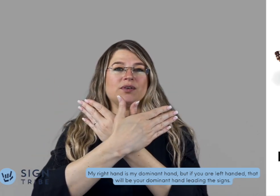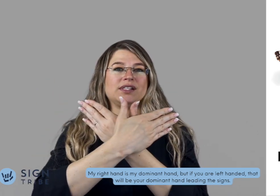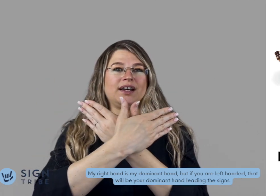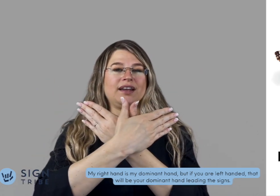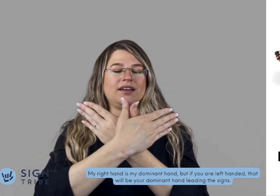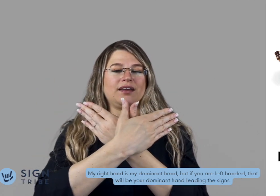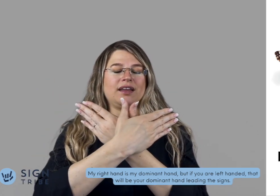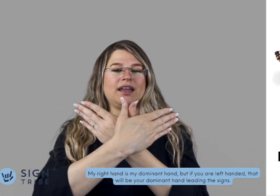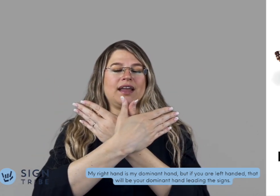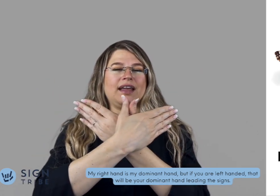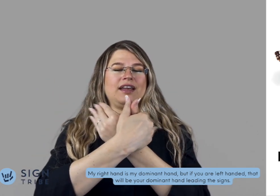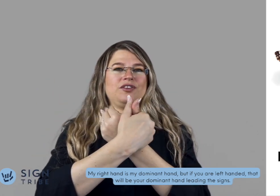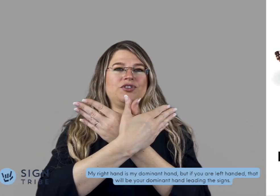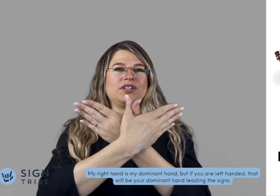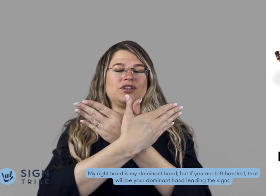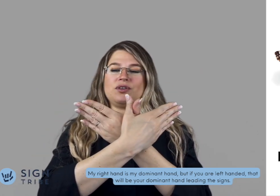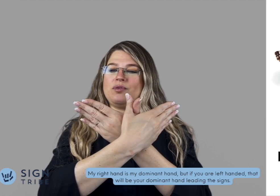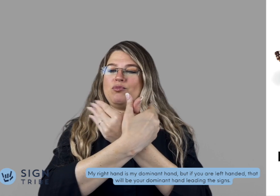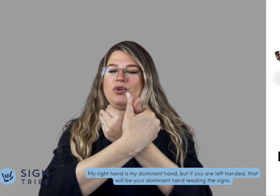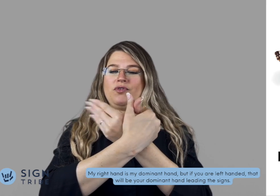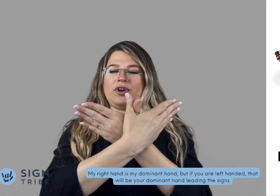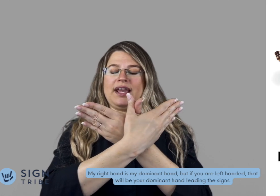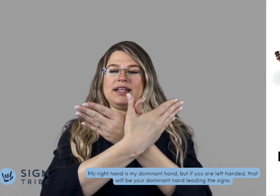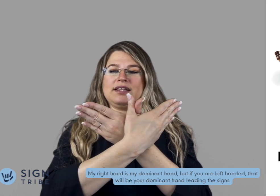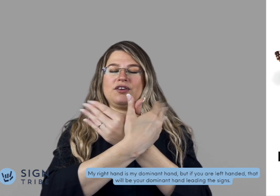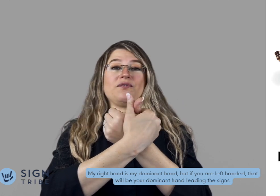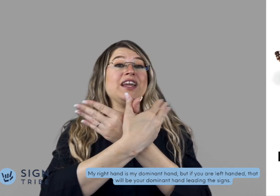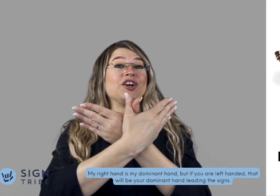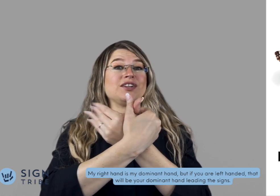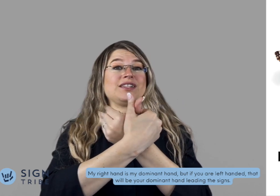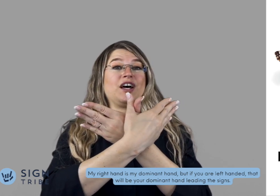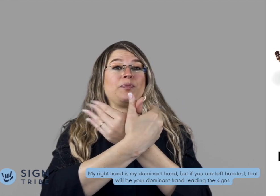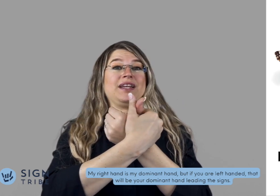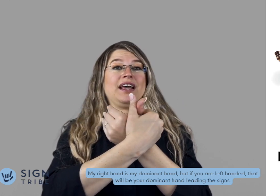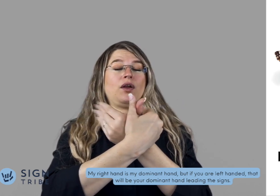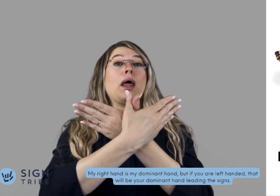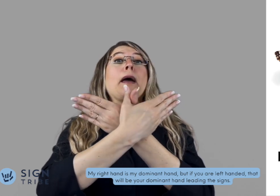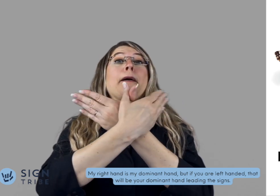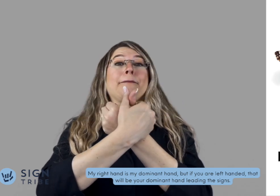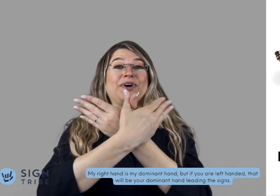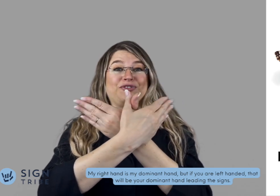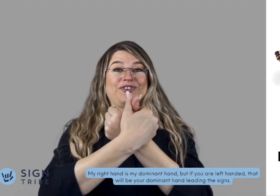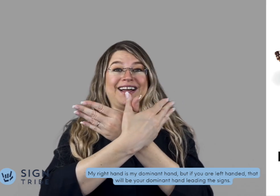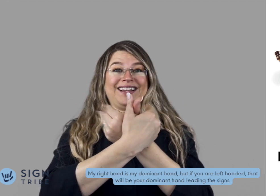outside, and you just move your fingers up and down. Butterfly.